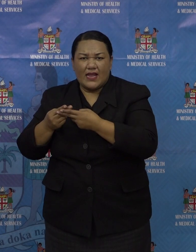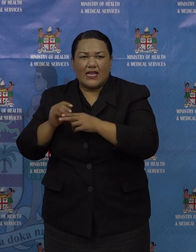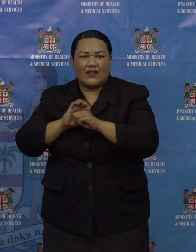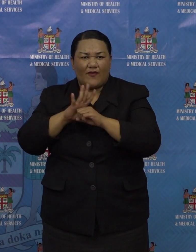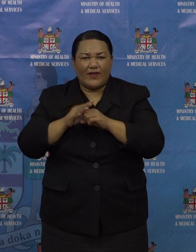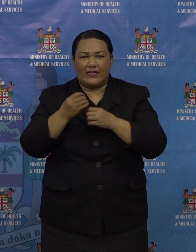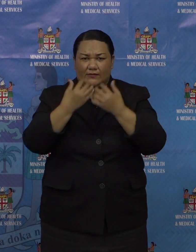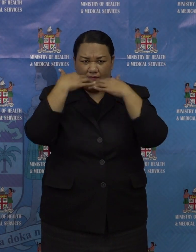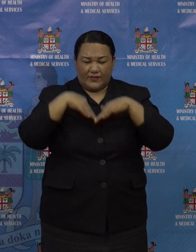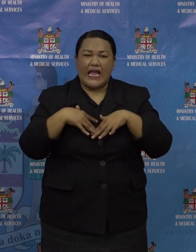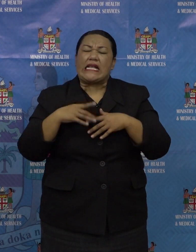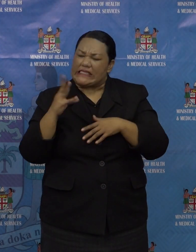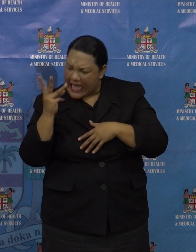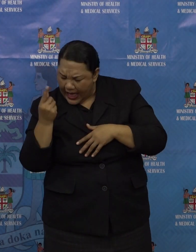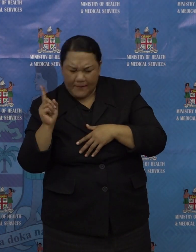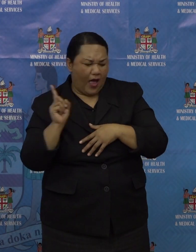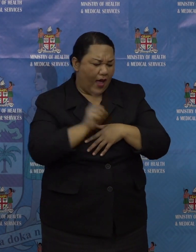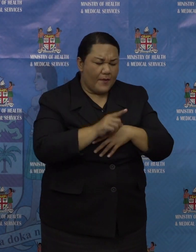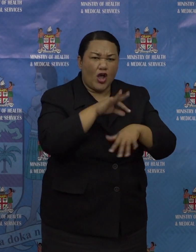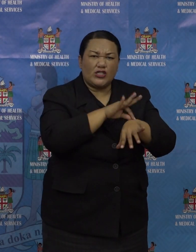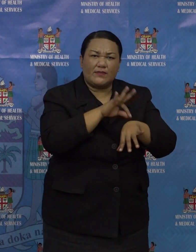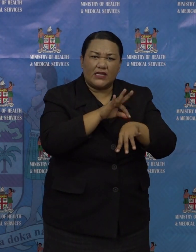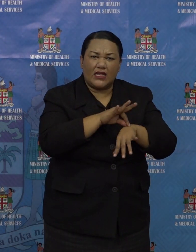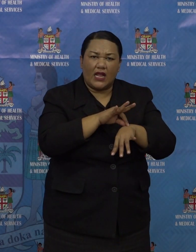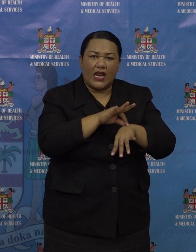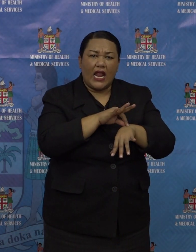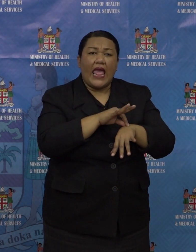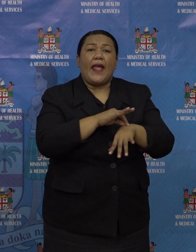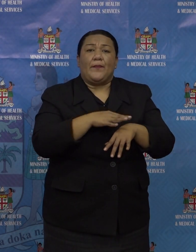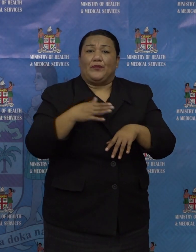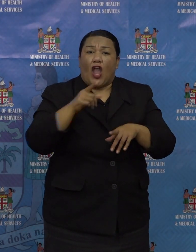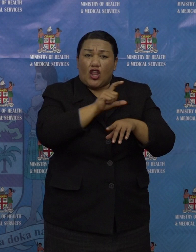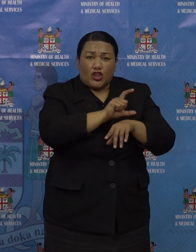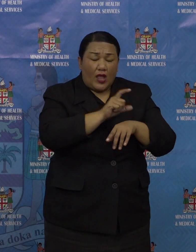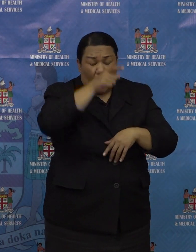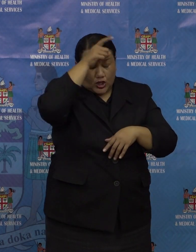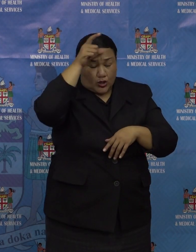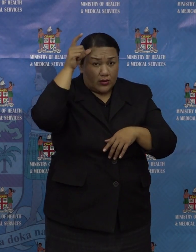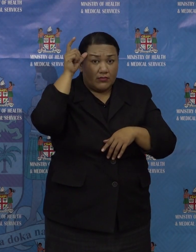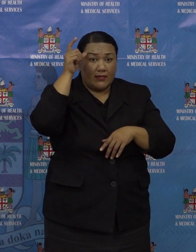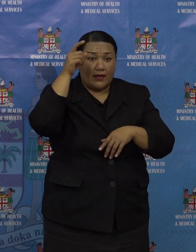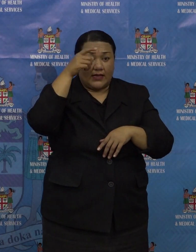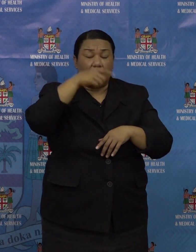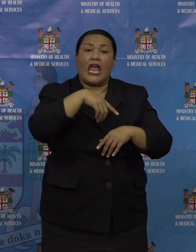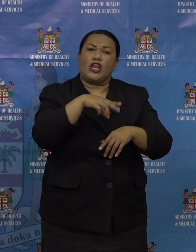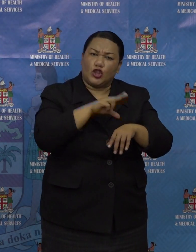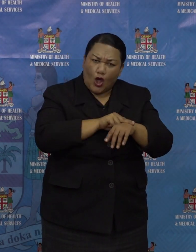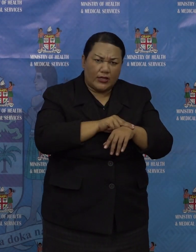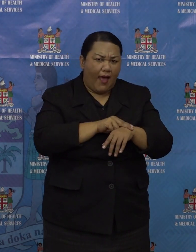them came to our hospitals and were seen by our healthcare professionals who fought very hard to try and save